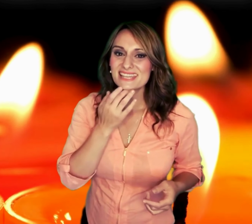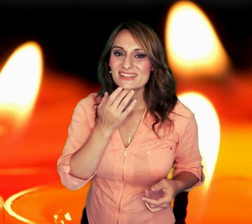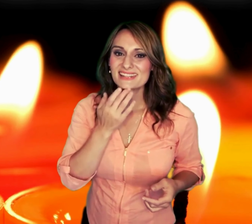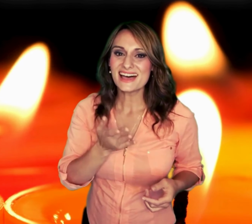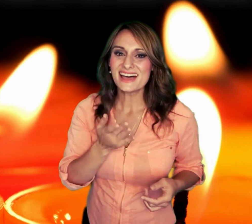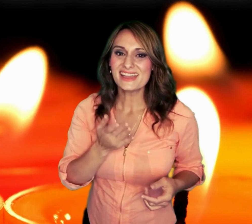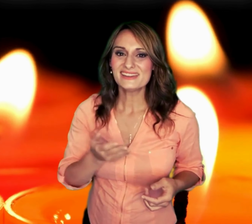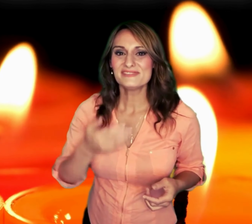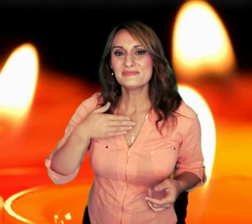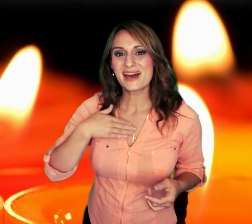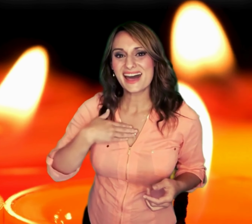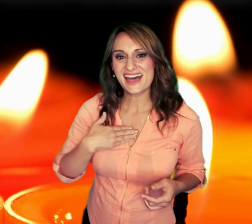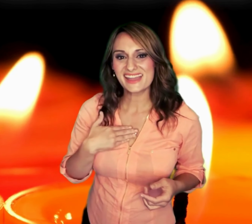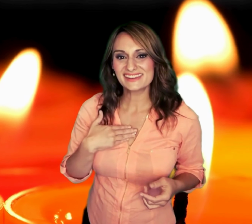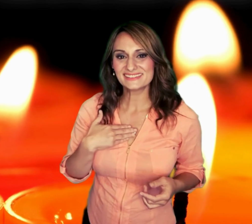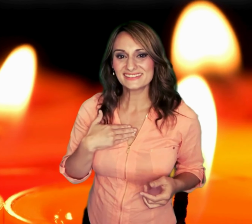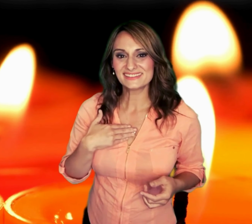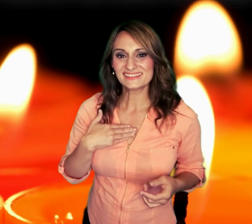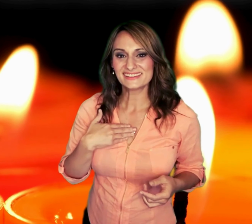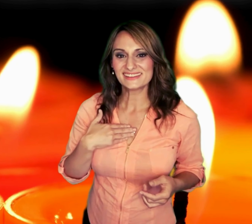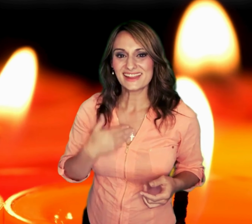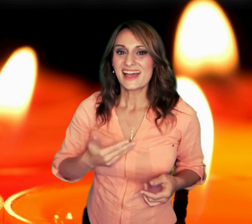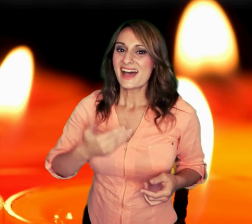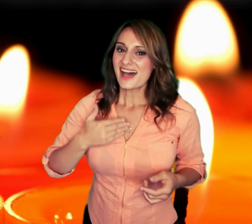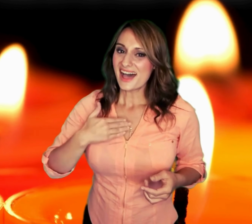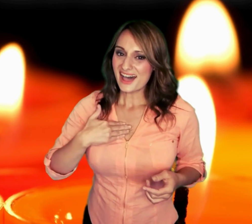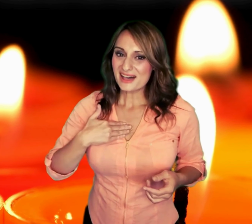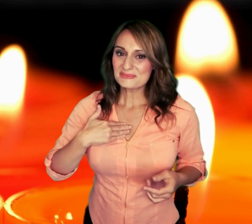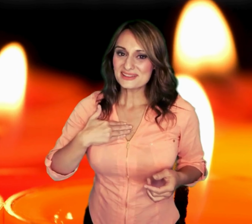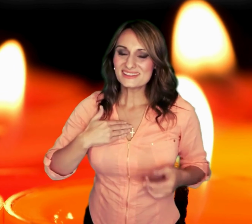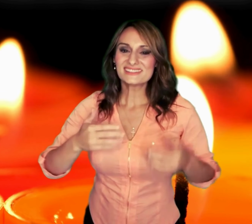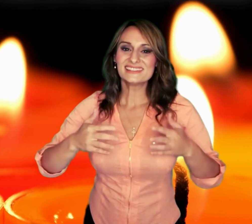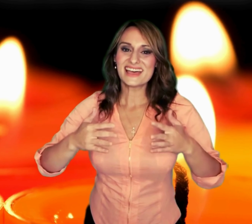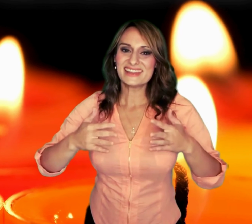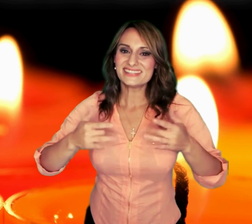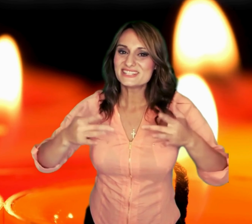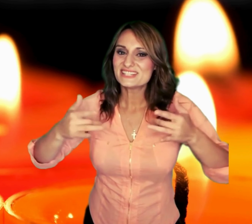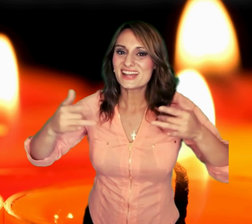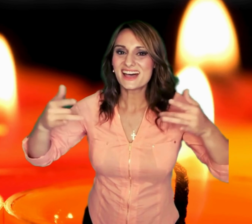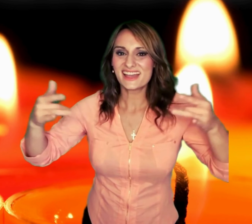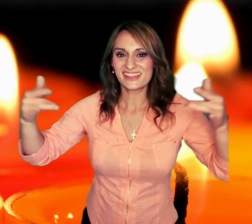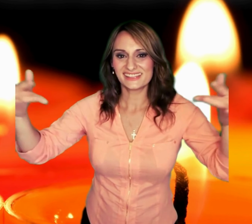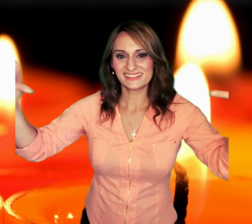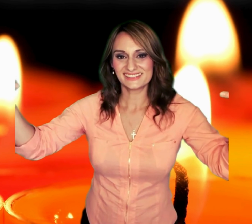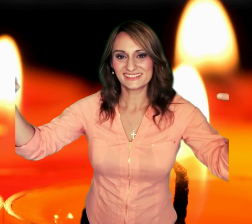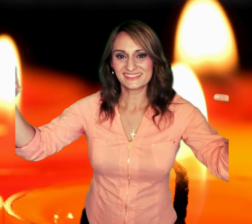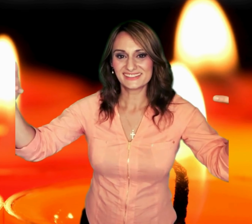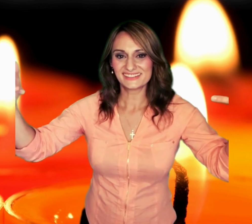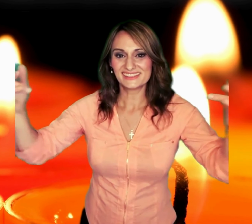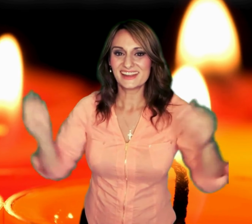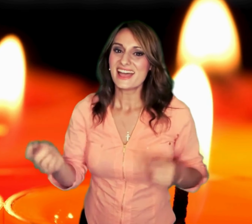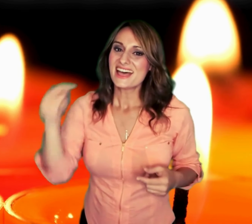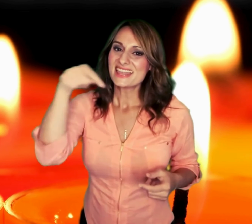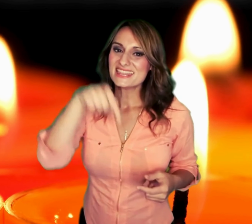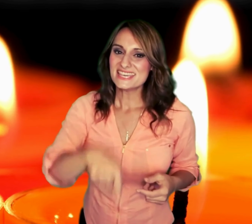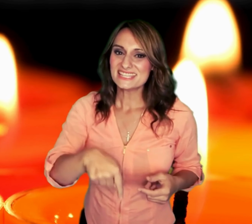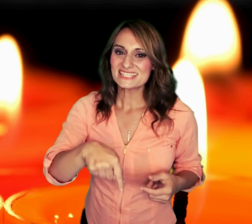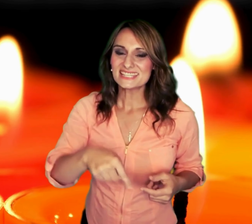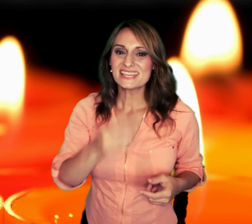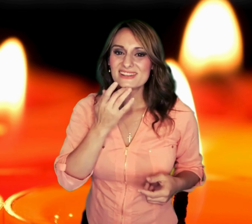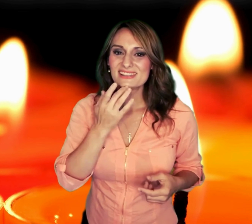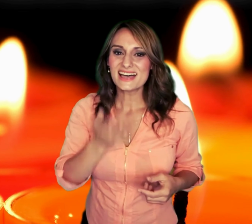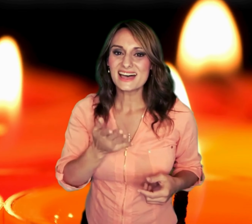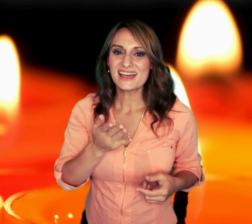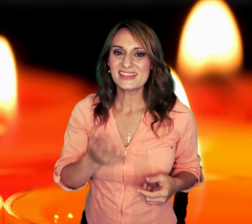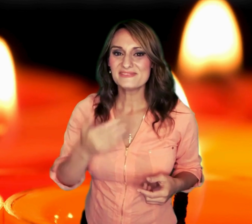This little light of mine, I'm gonna let it shine.